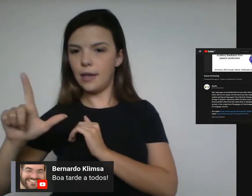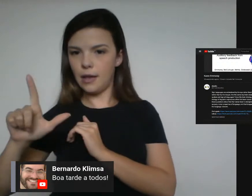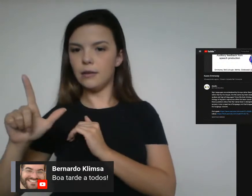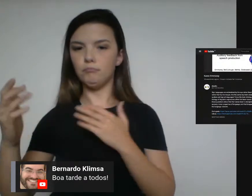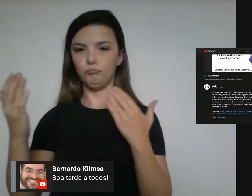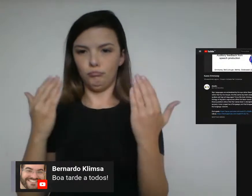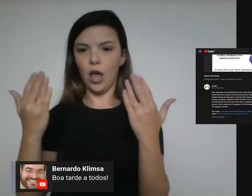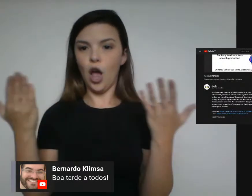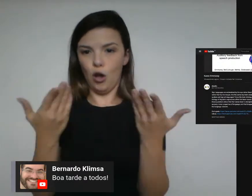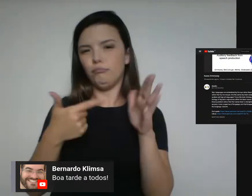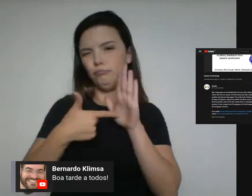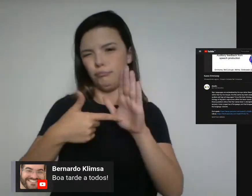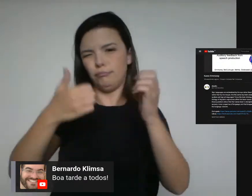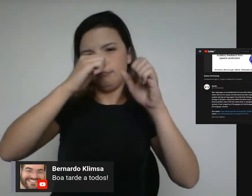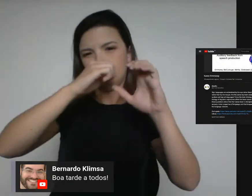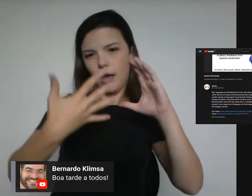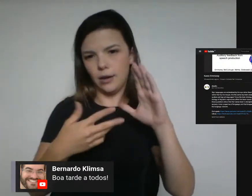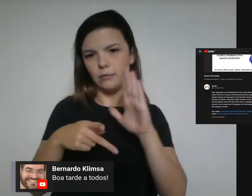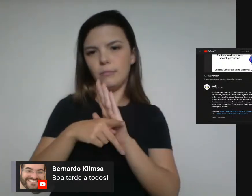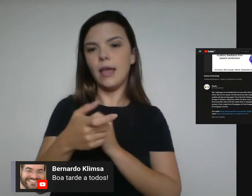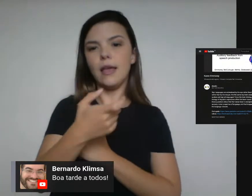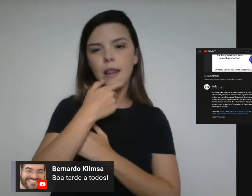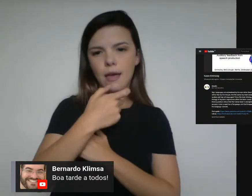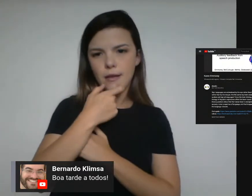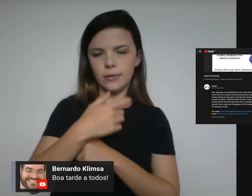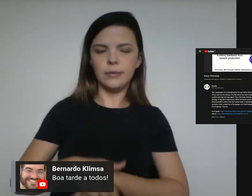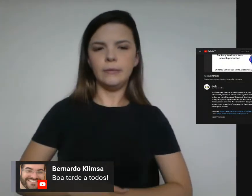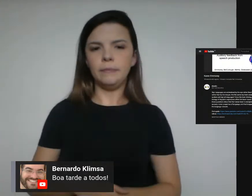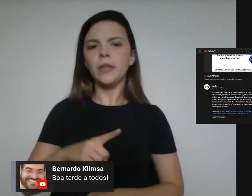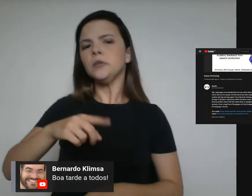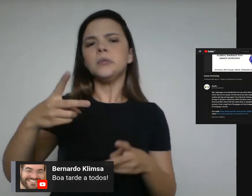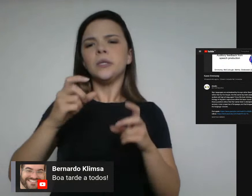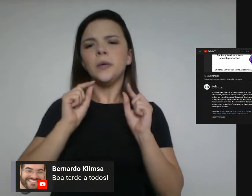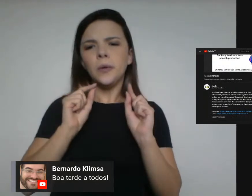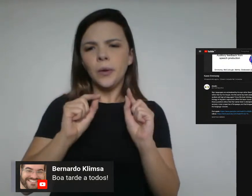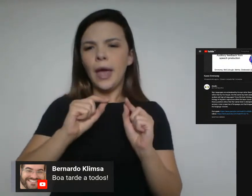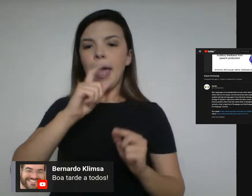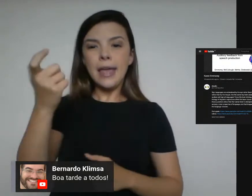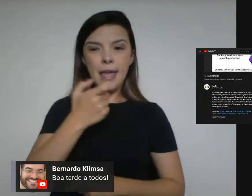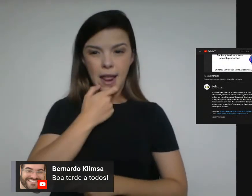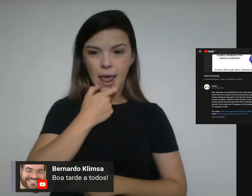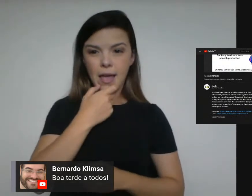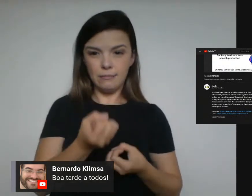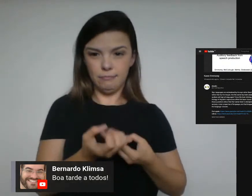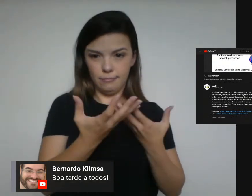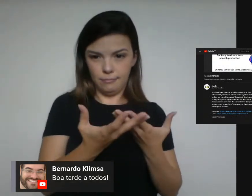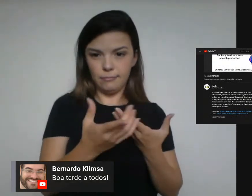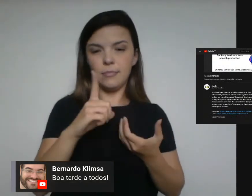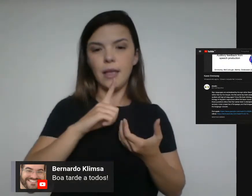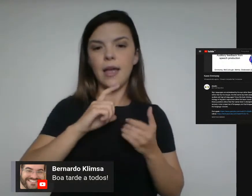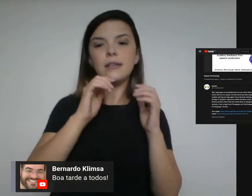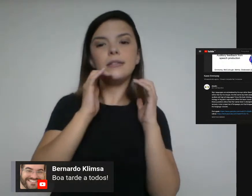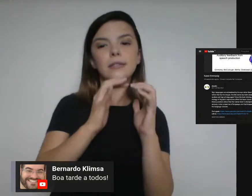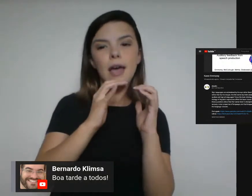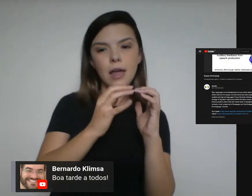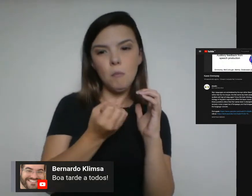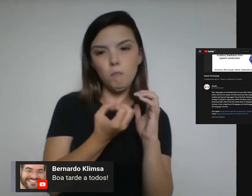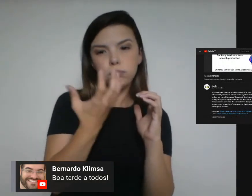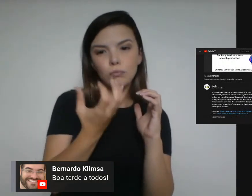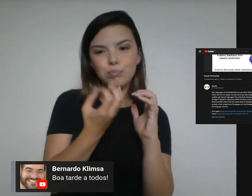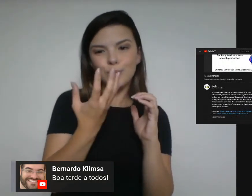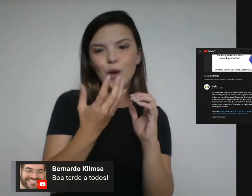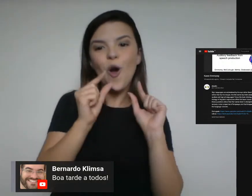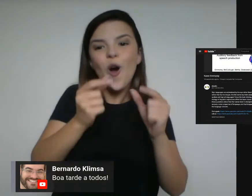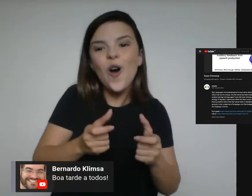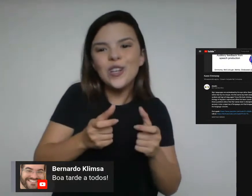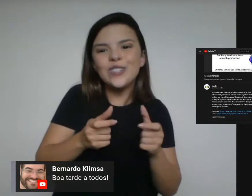English comparison. So what you see is not surprising here. You see that for English production, you see activation in auditory cortices